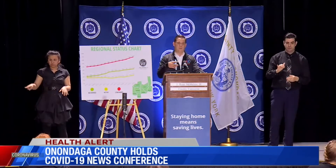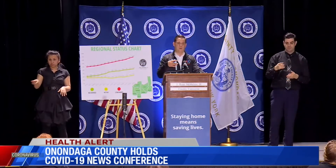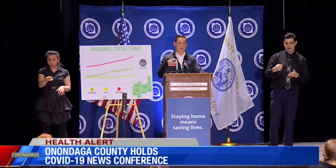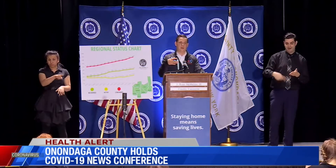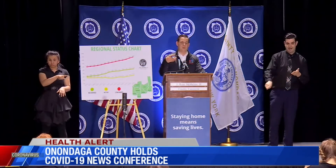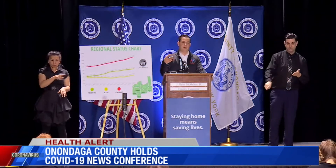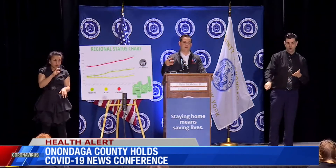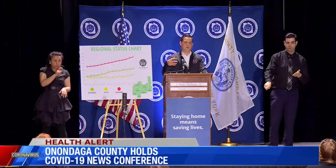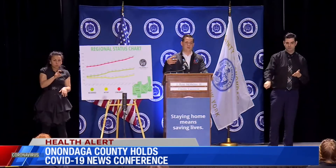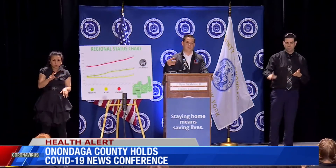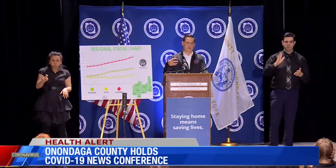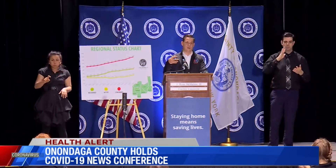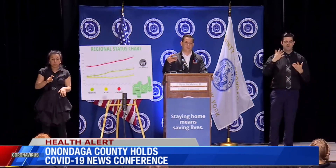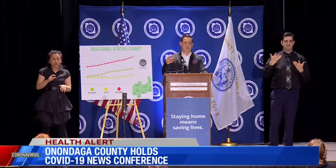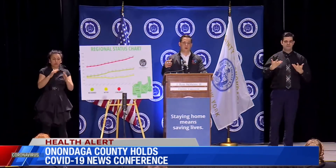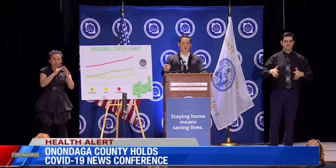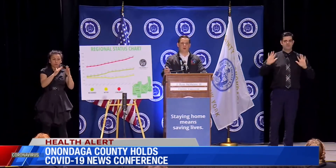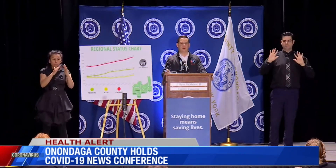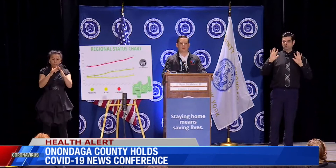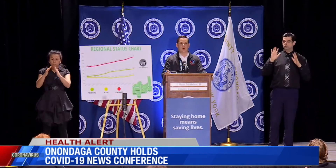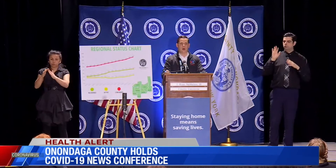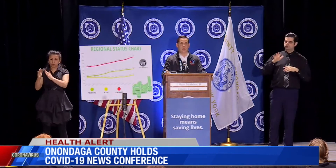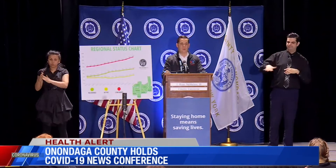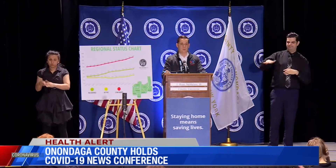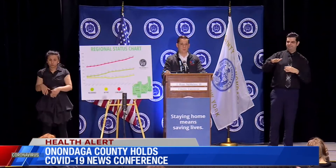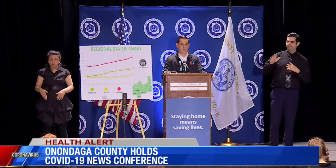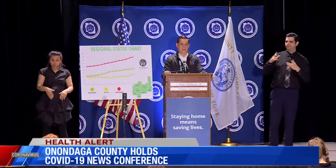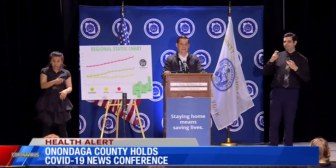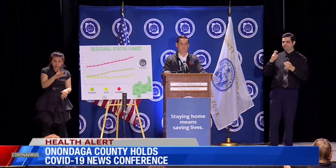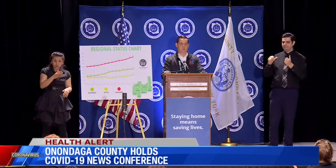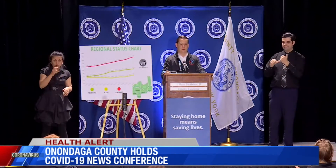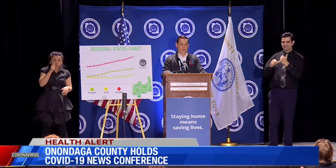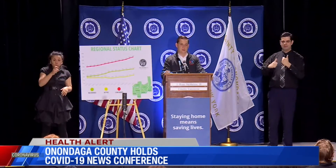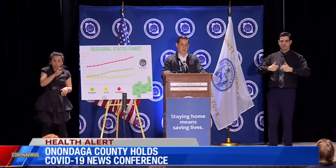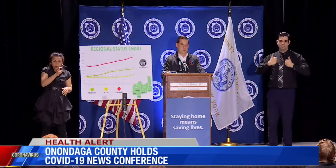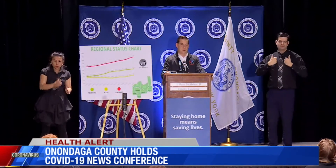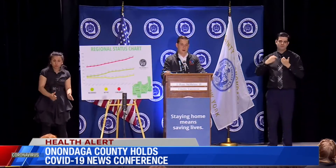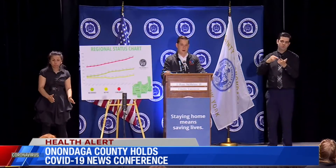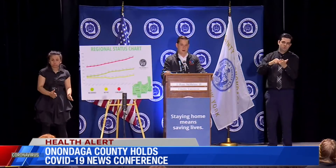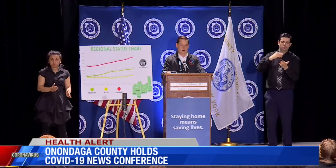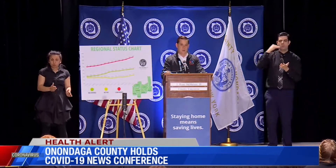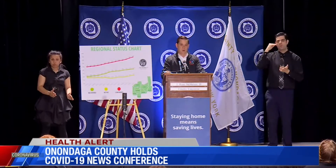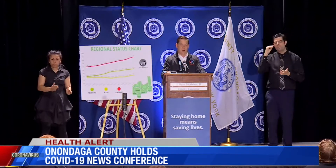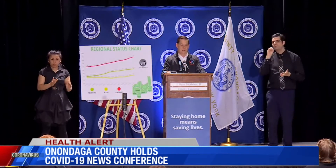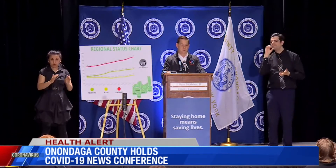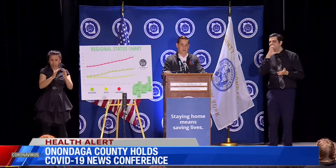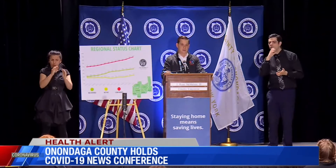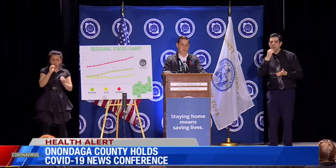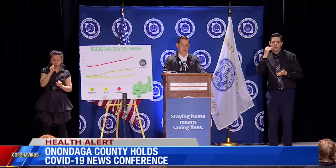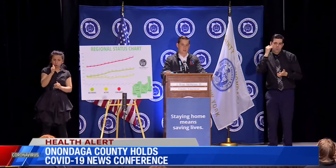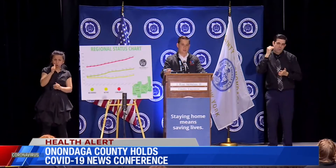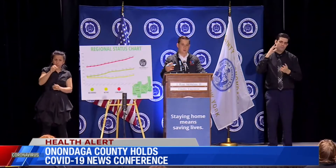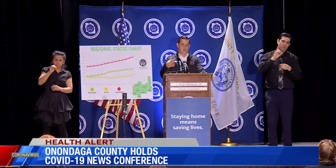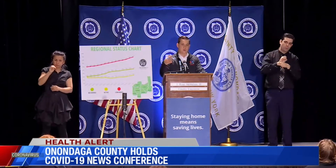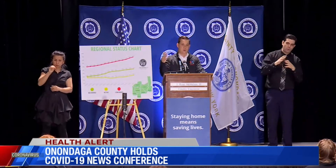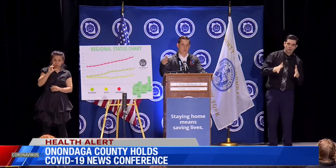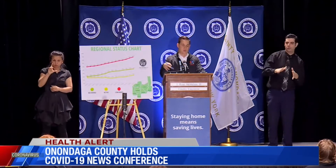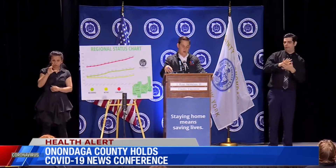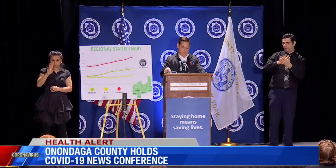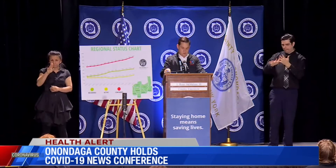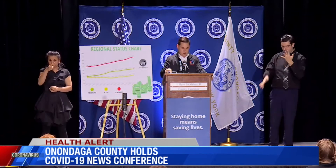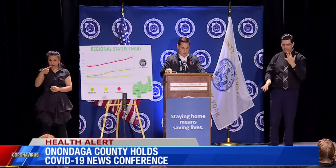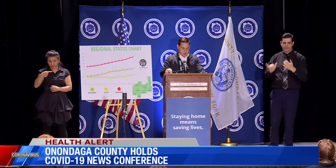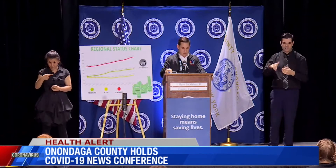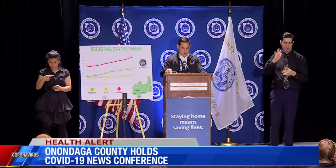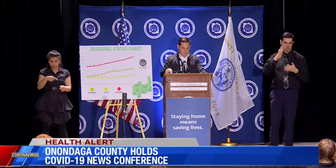gear up for the independent living facilities and some other dense buildings in our proactive testing strategy as we move into